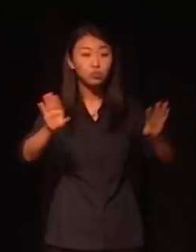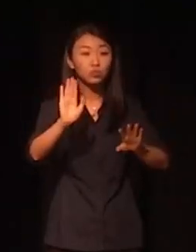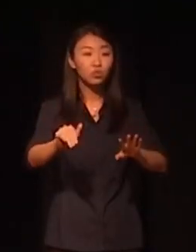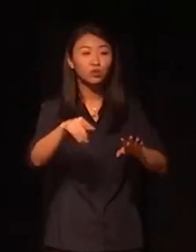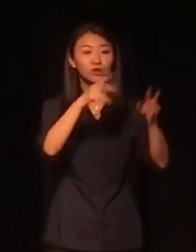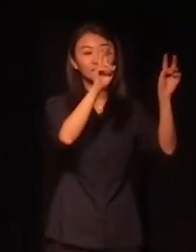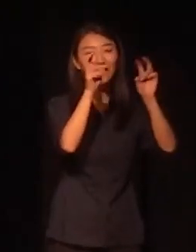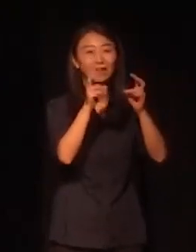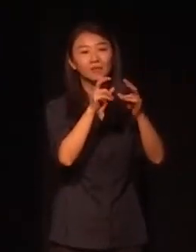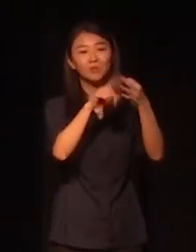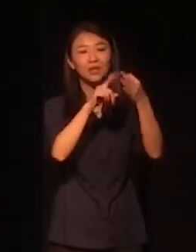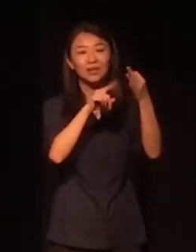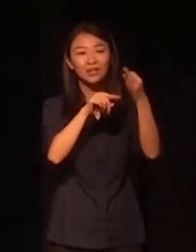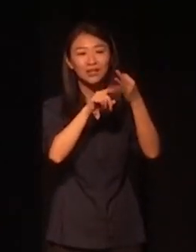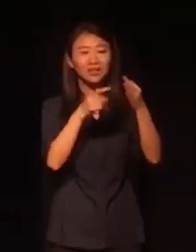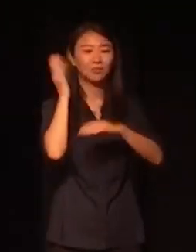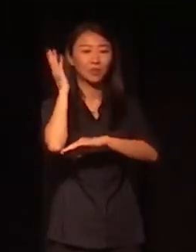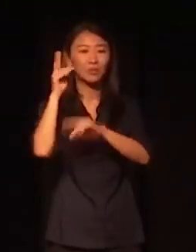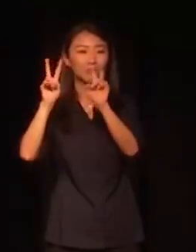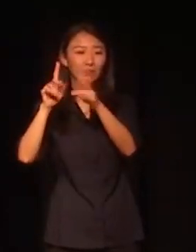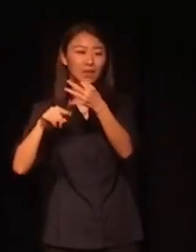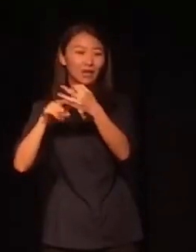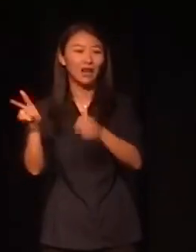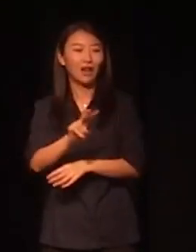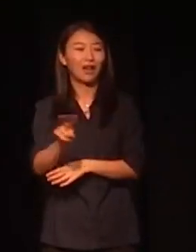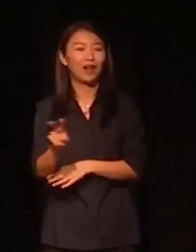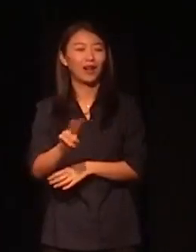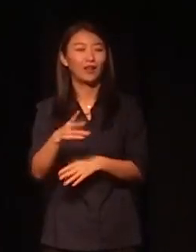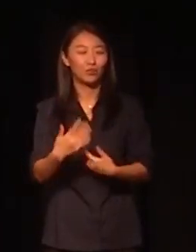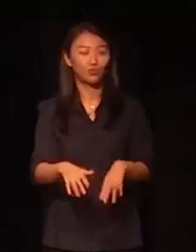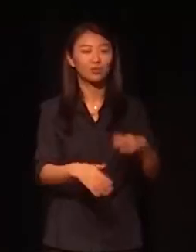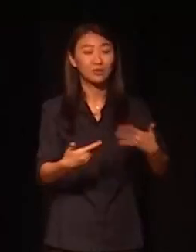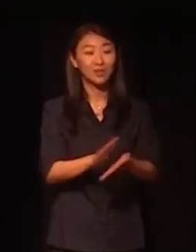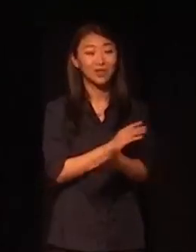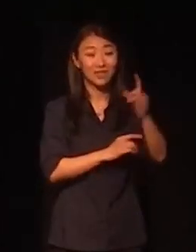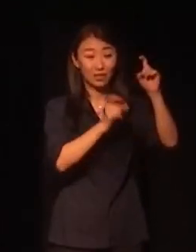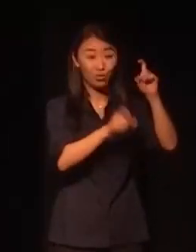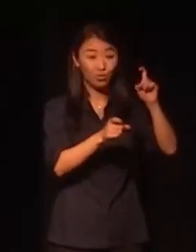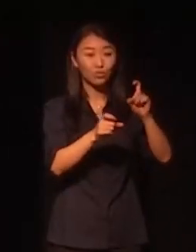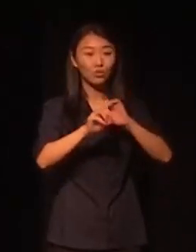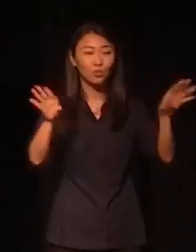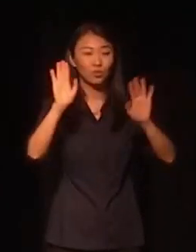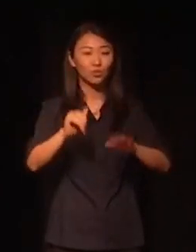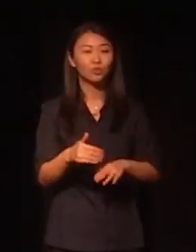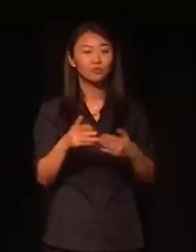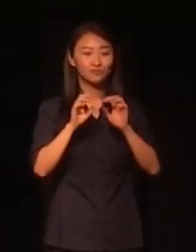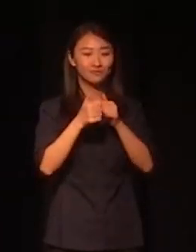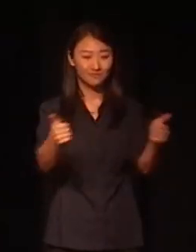title as I'm giving today. It will be out in September, and thank you so much. Thank you.